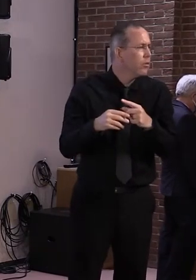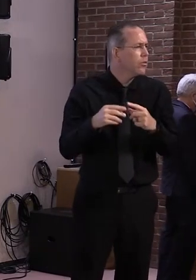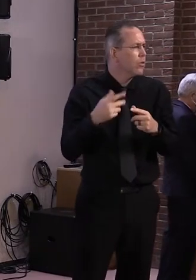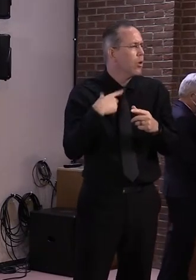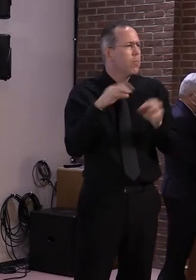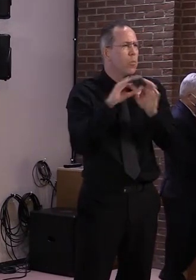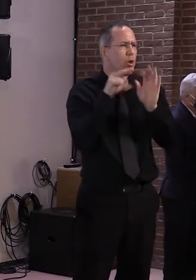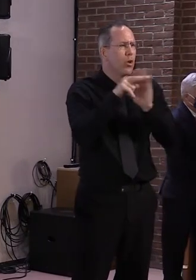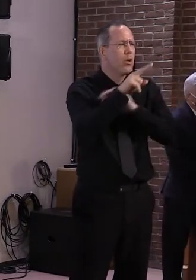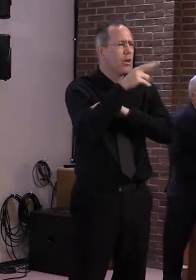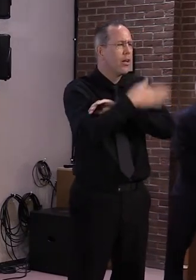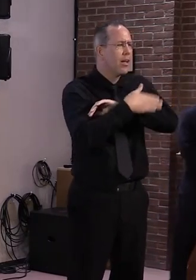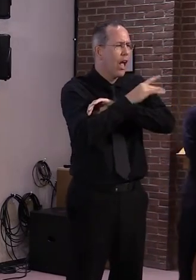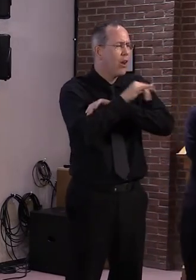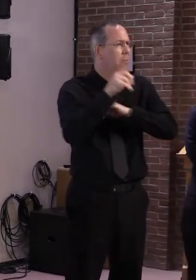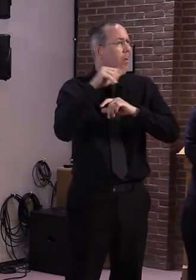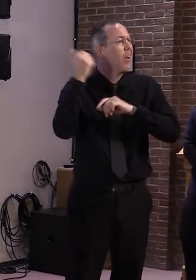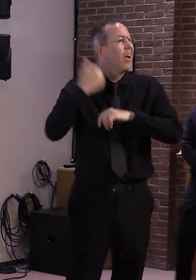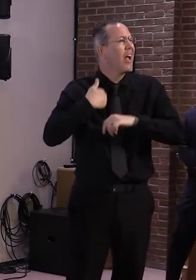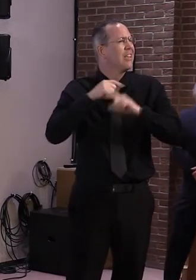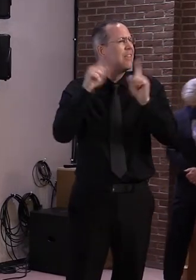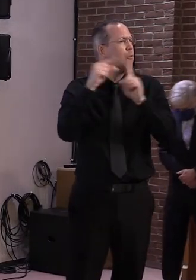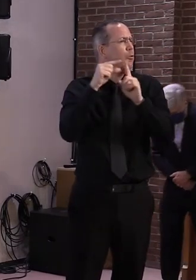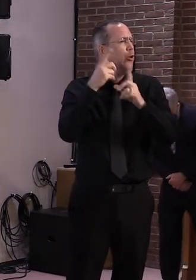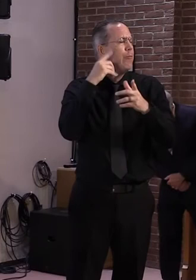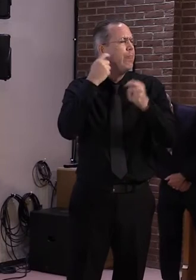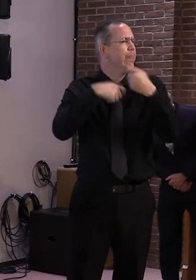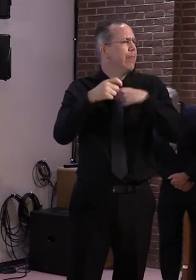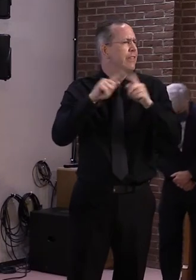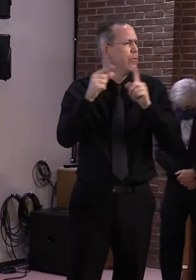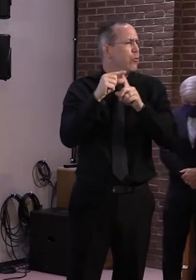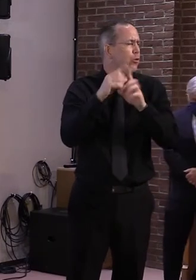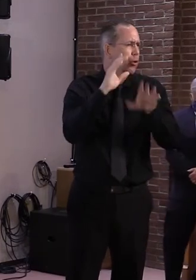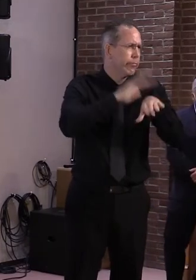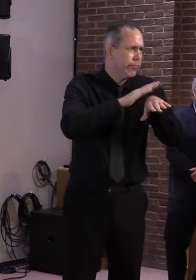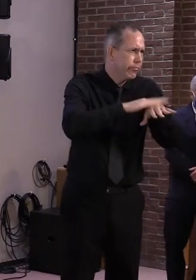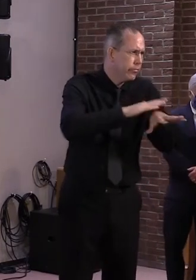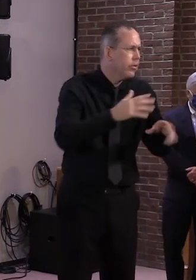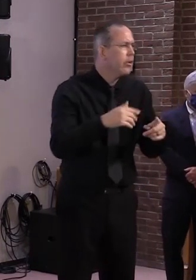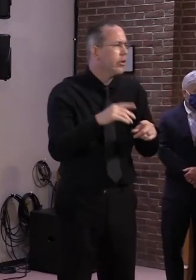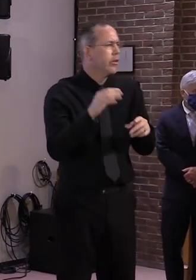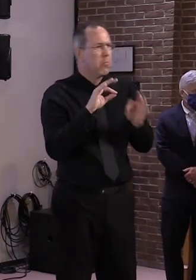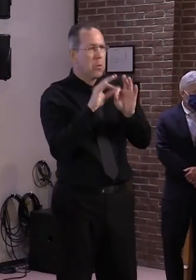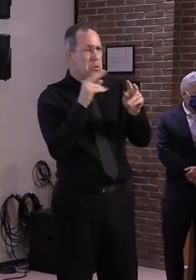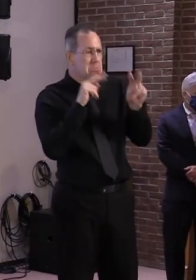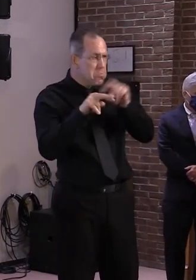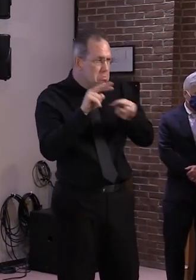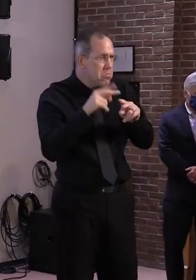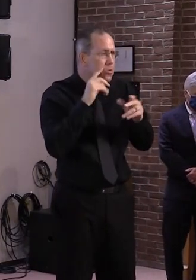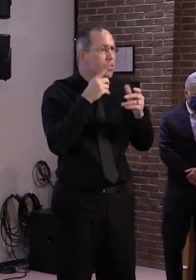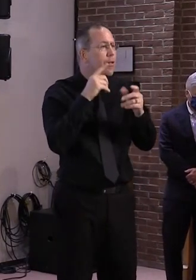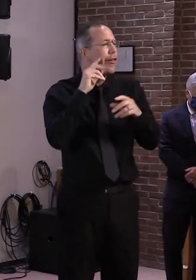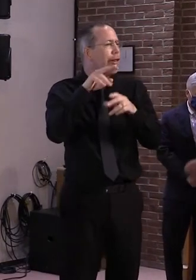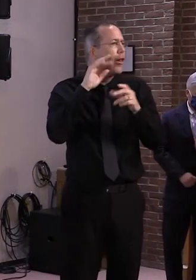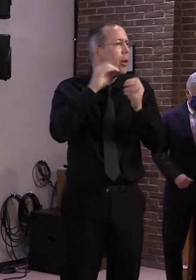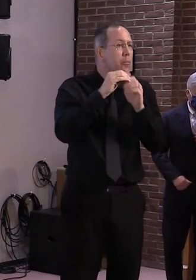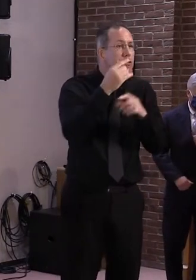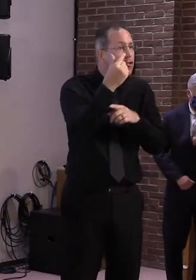same methodology. And I believe, though, that when I'm looking at the Quebec numbers, they're looking